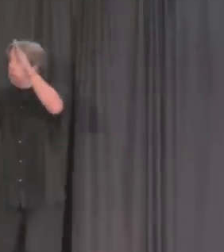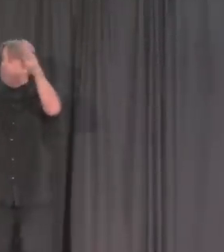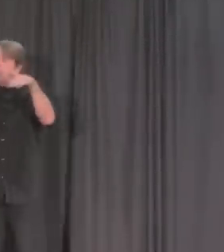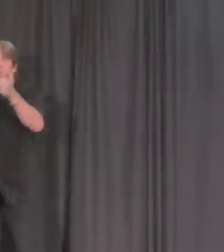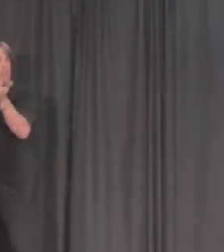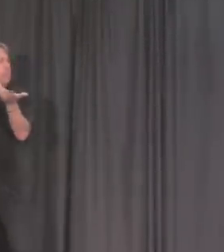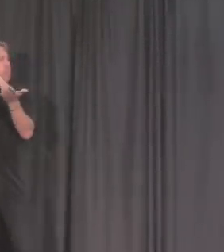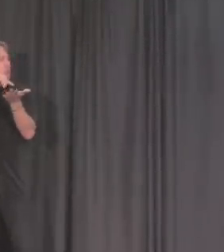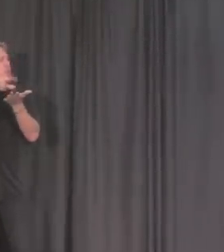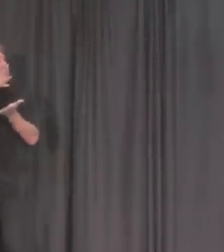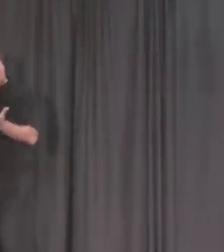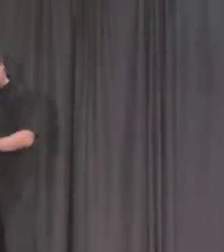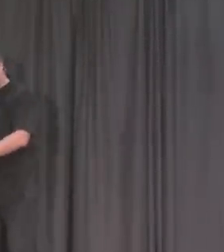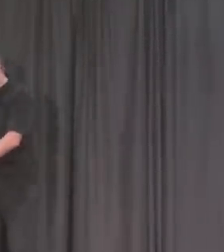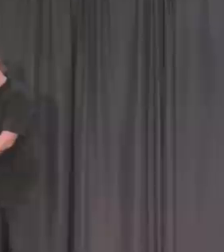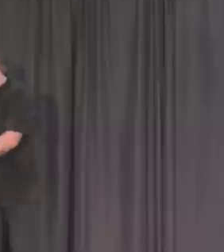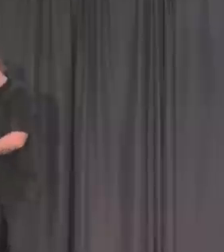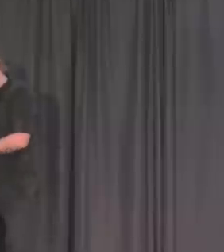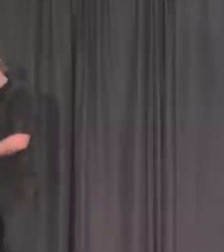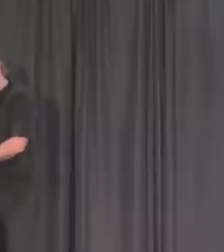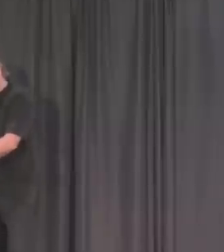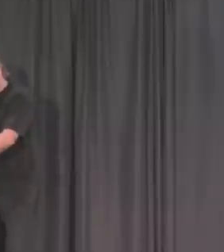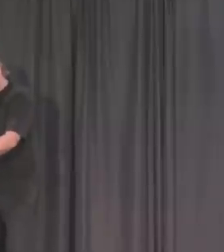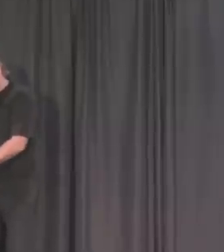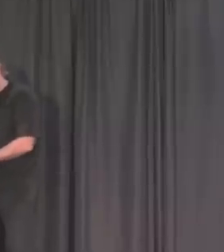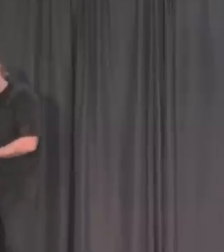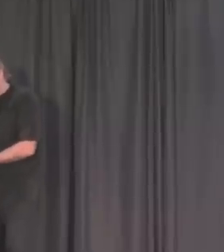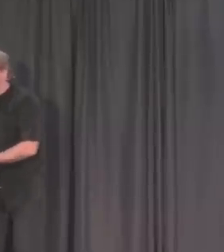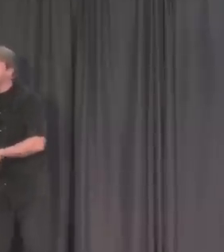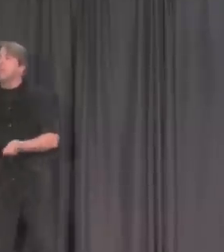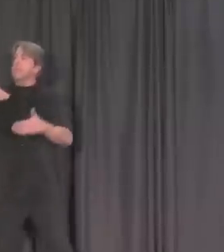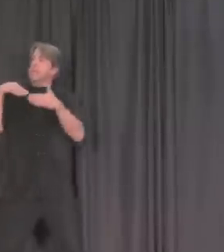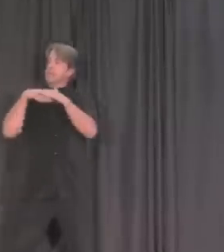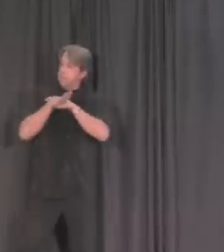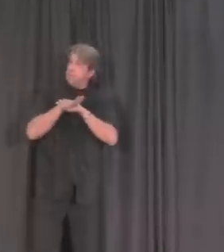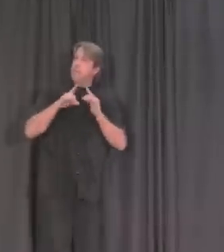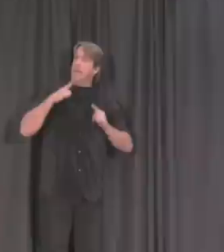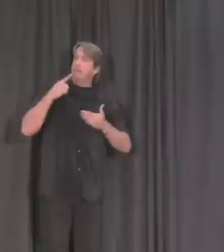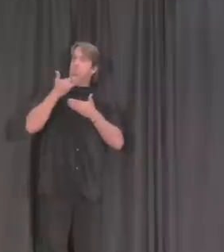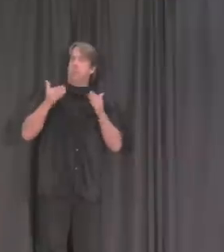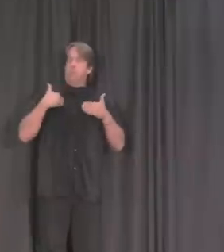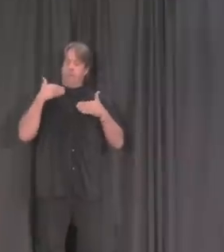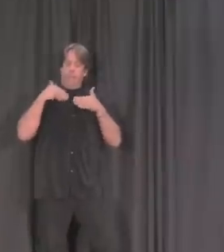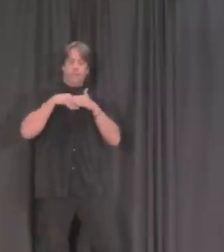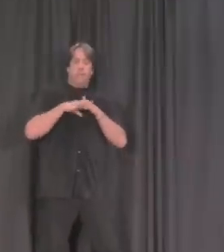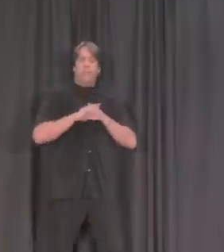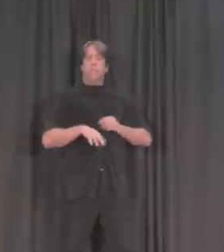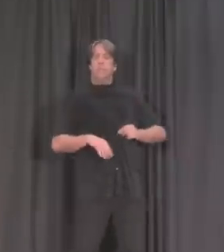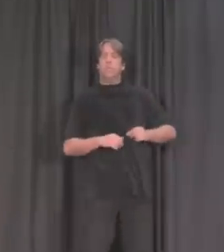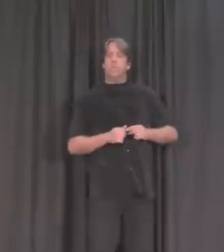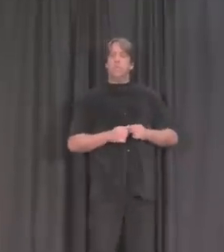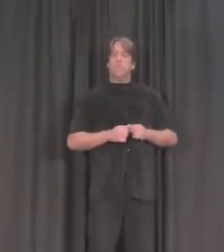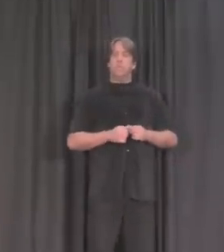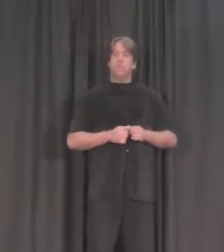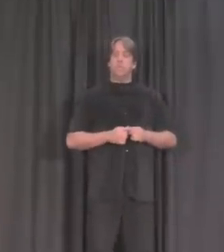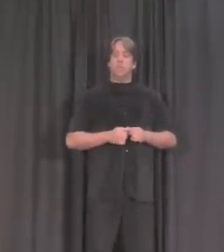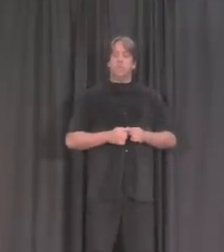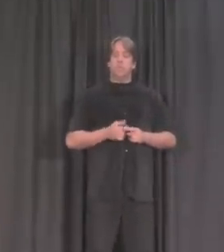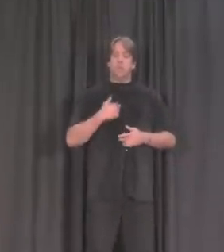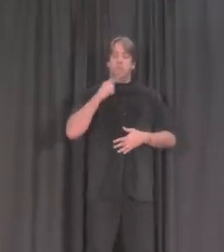out what that meant. I remember my mother was vacuuming the house one day when I went into the living room